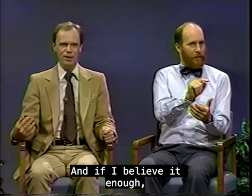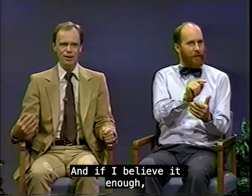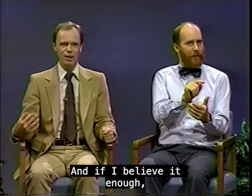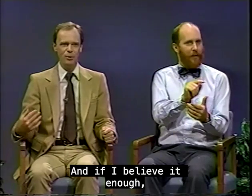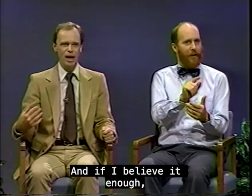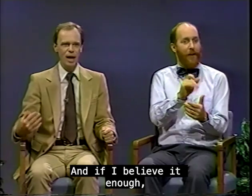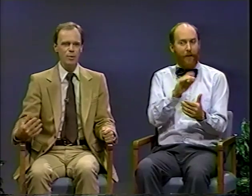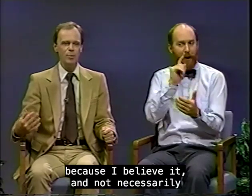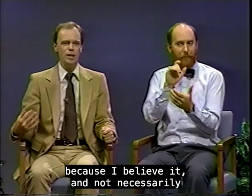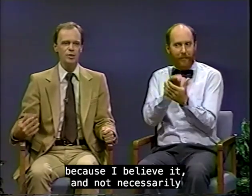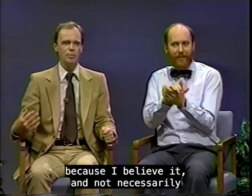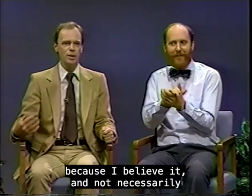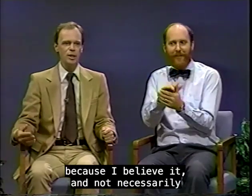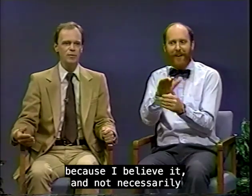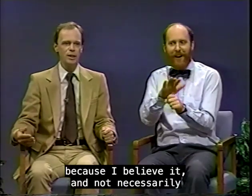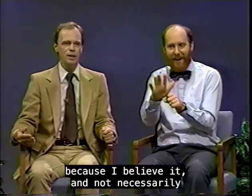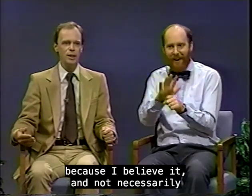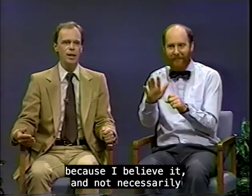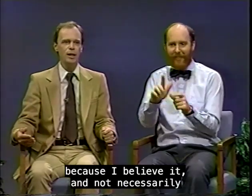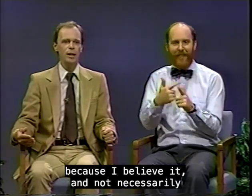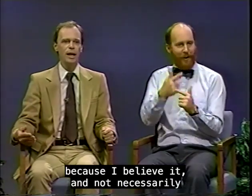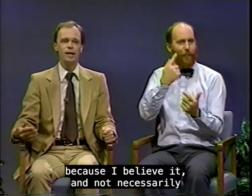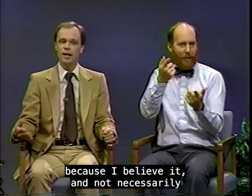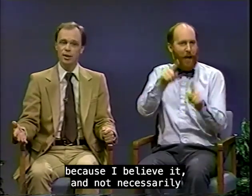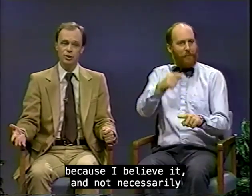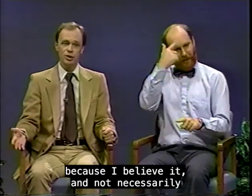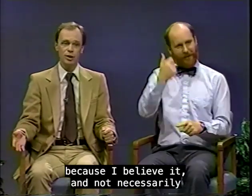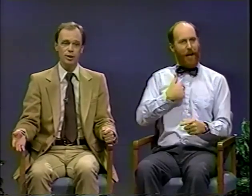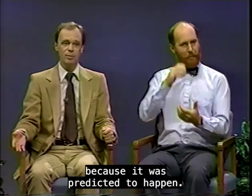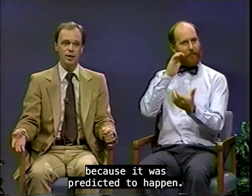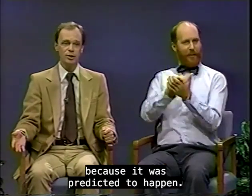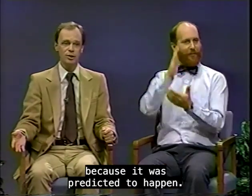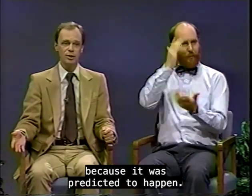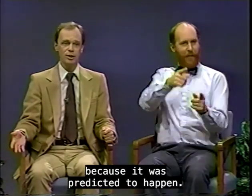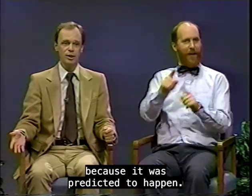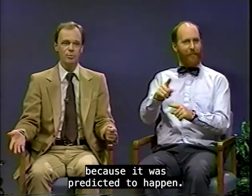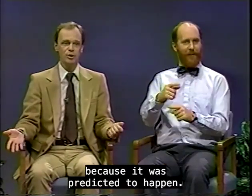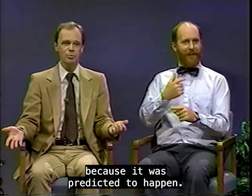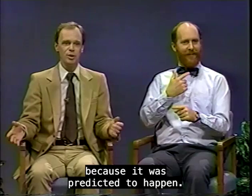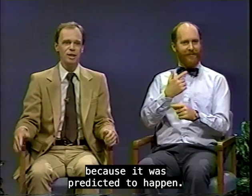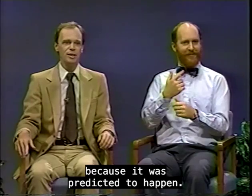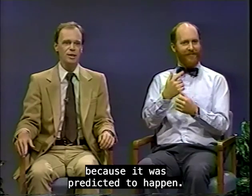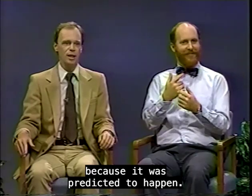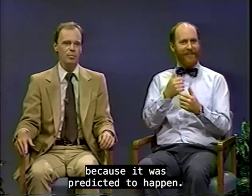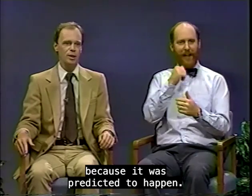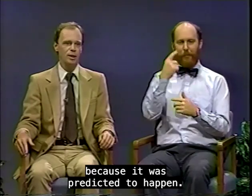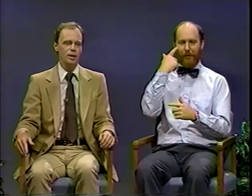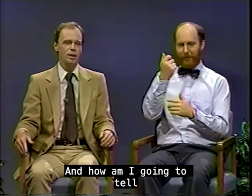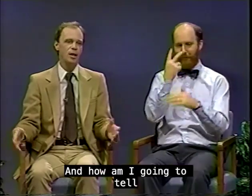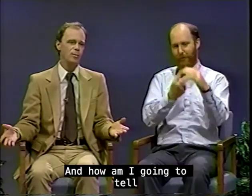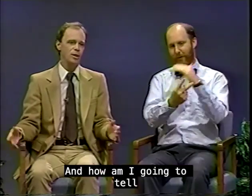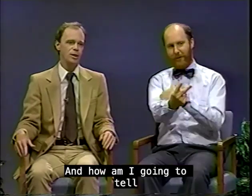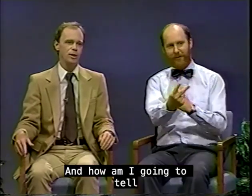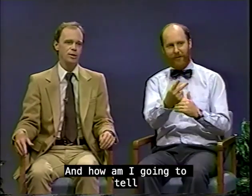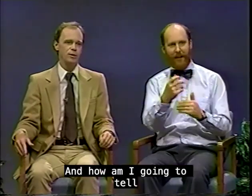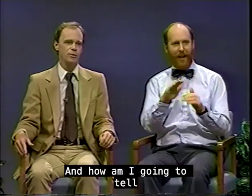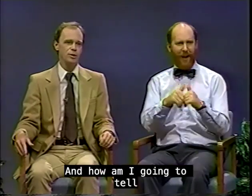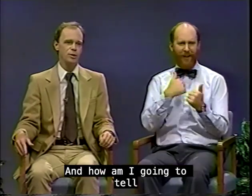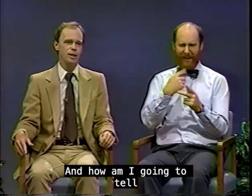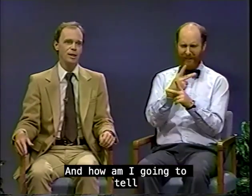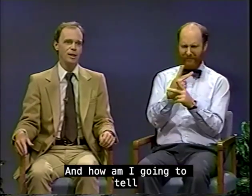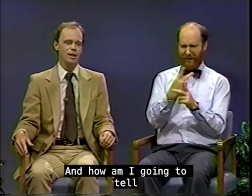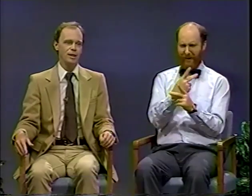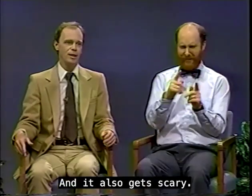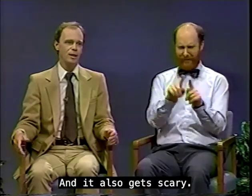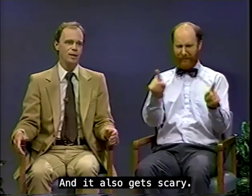enough, then it will happen because I believe it, and not necessarily because it was predicted to happen. And how am I going to tell the